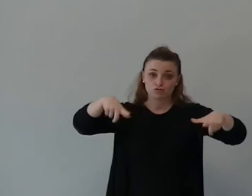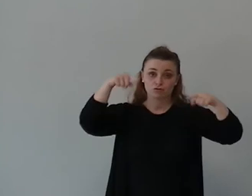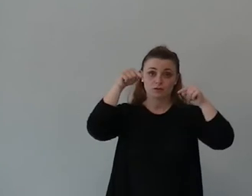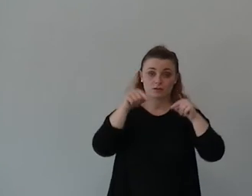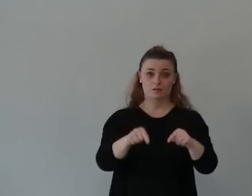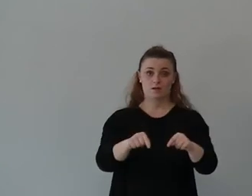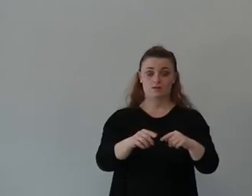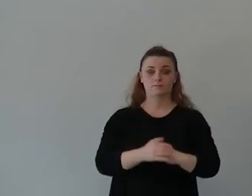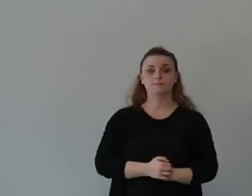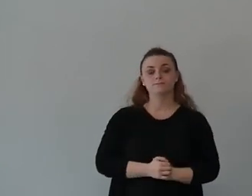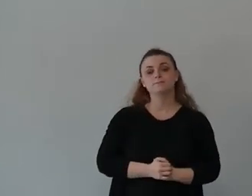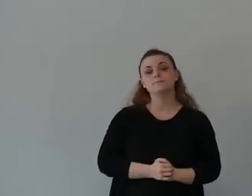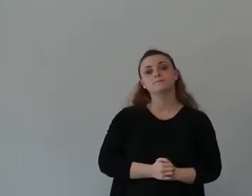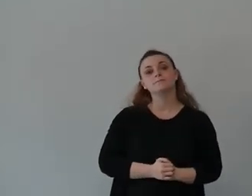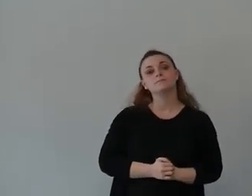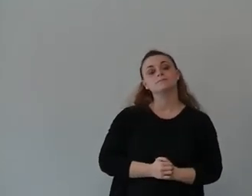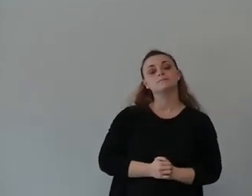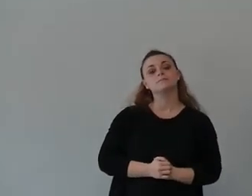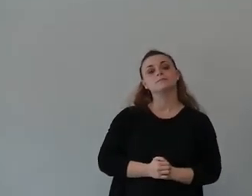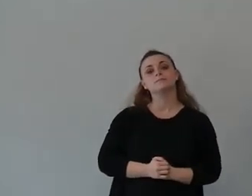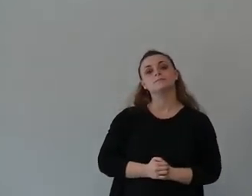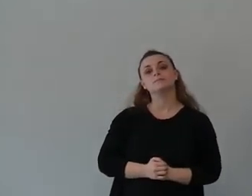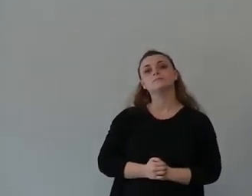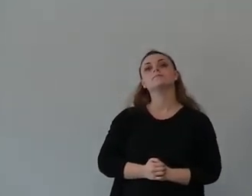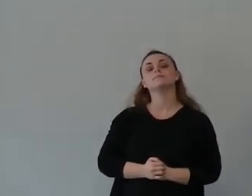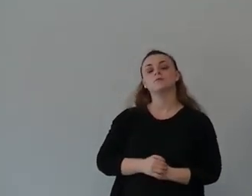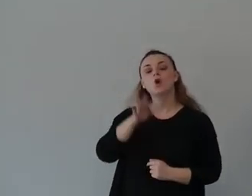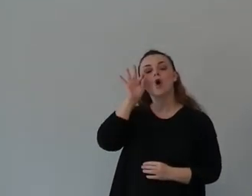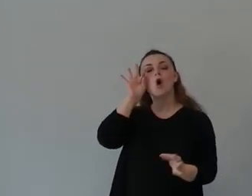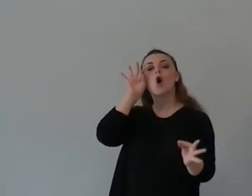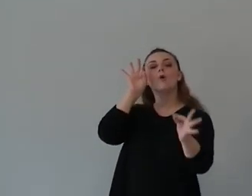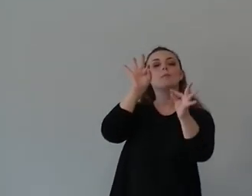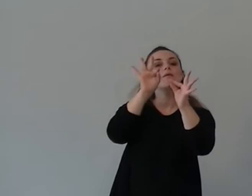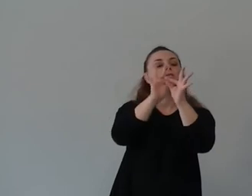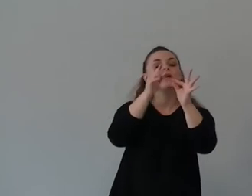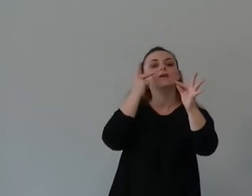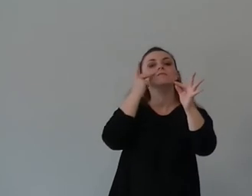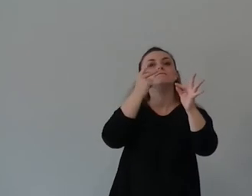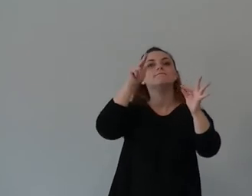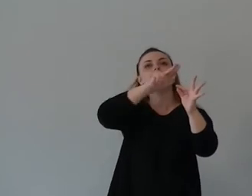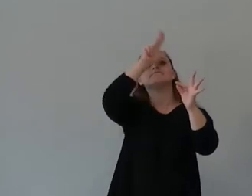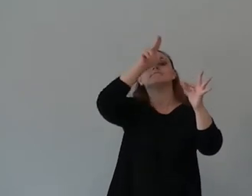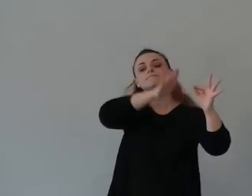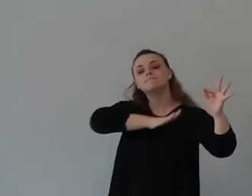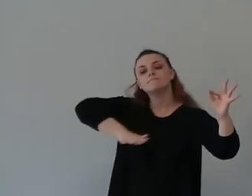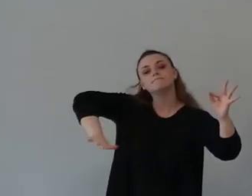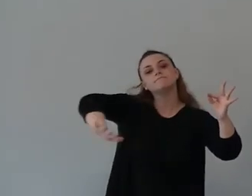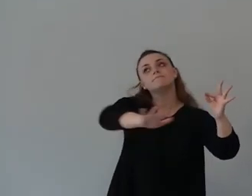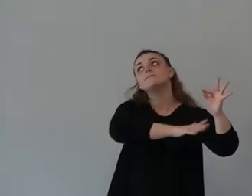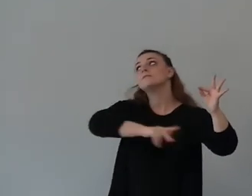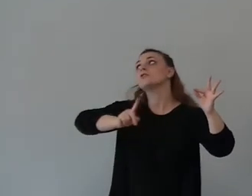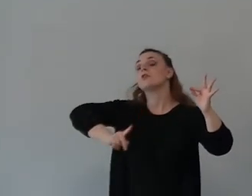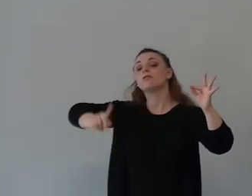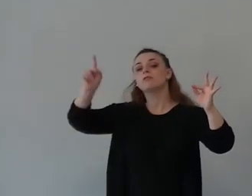che potremmo vedere crescere il regno di Dio. When you don't see me sitting here in church, quando non mi vedete